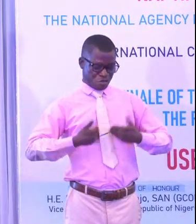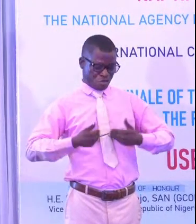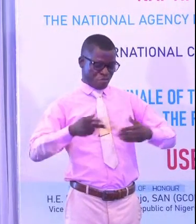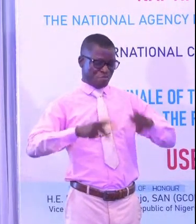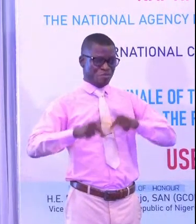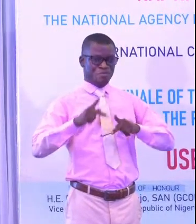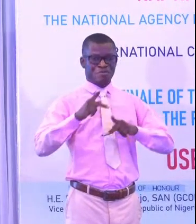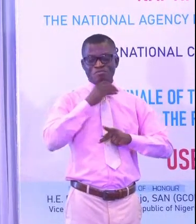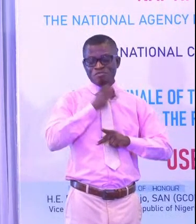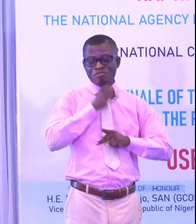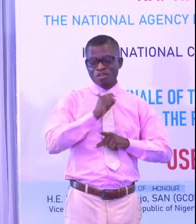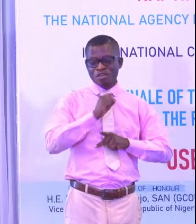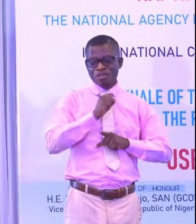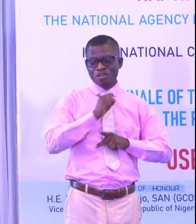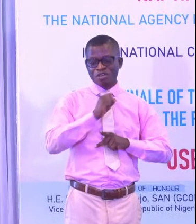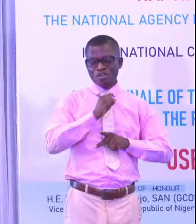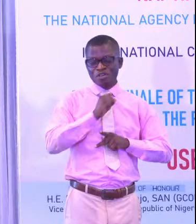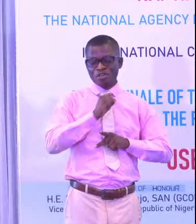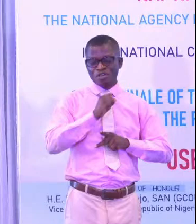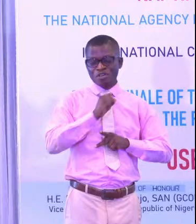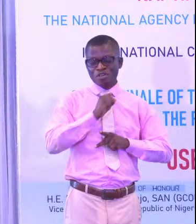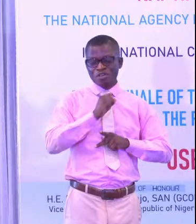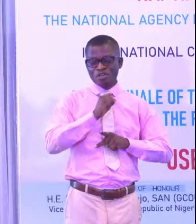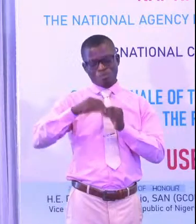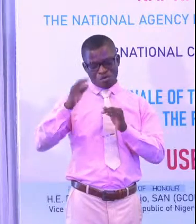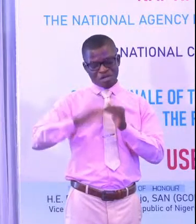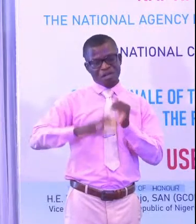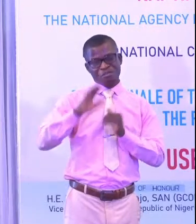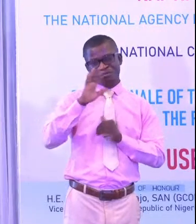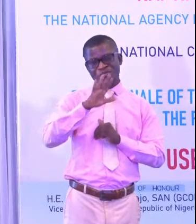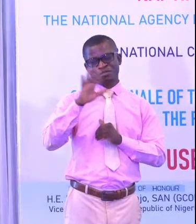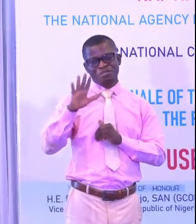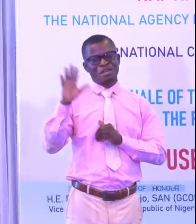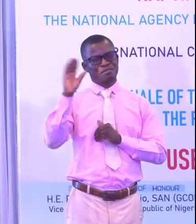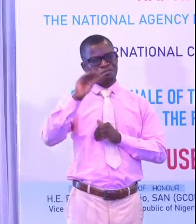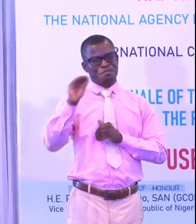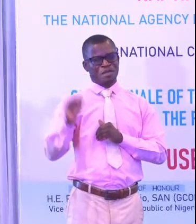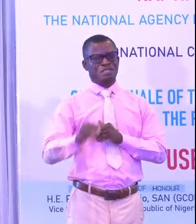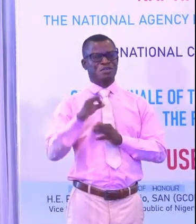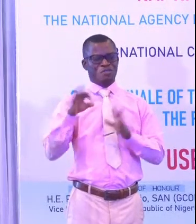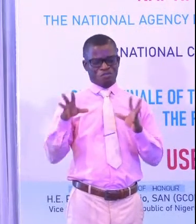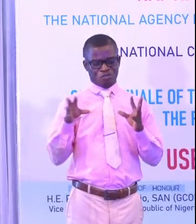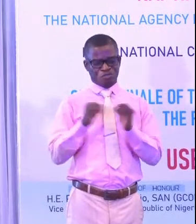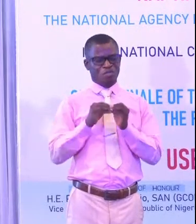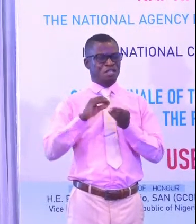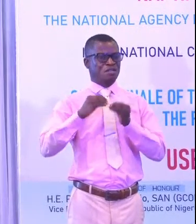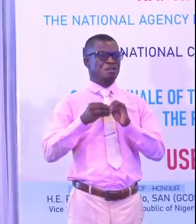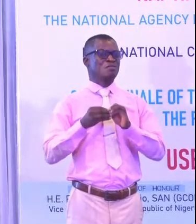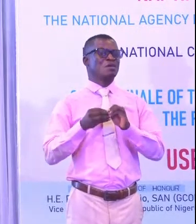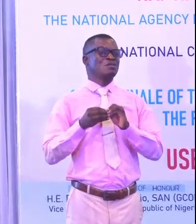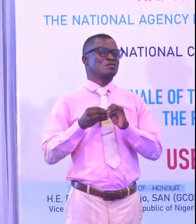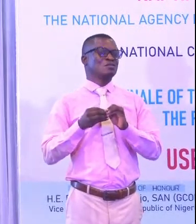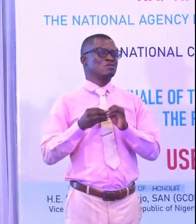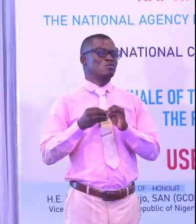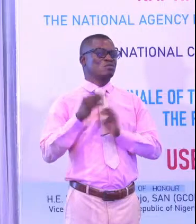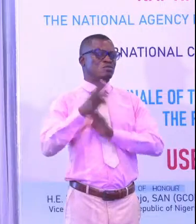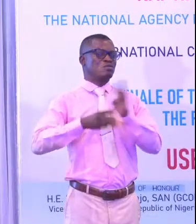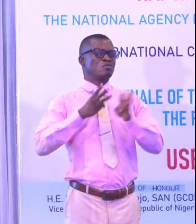to 34 account for more than 55% of the total internet users around the